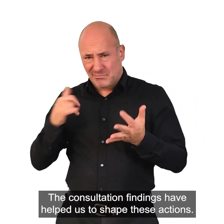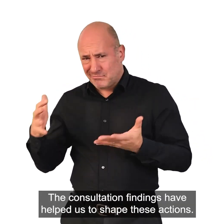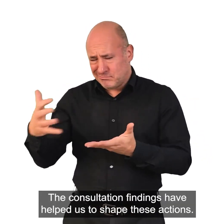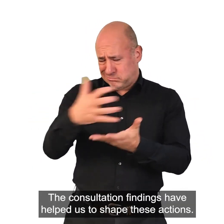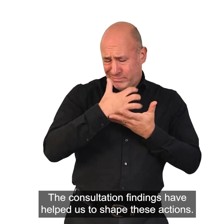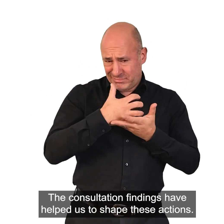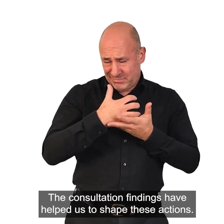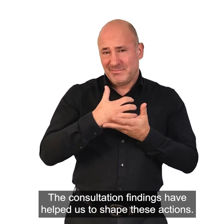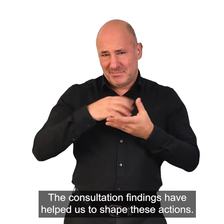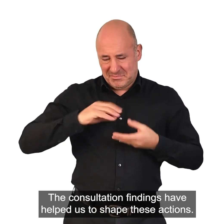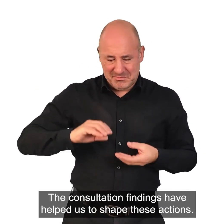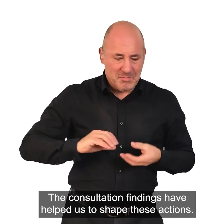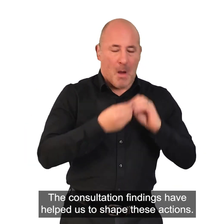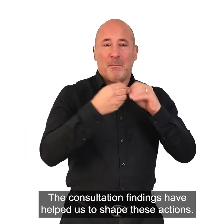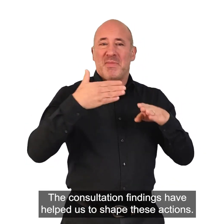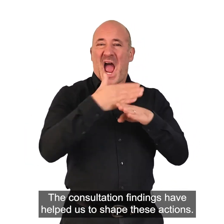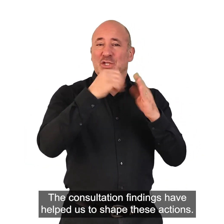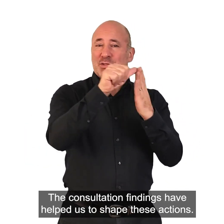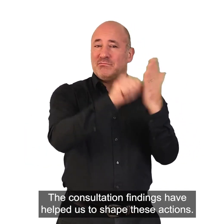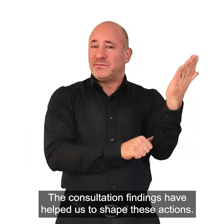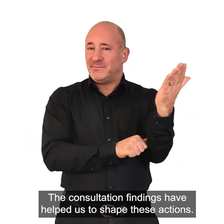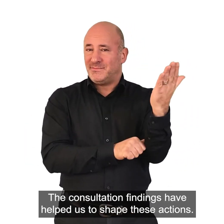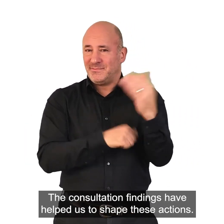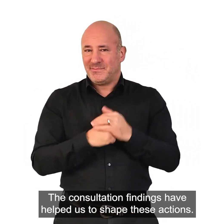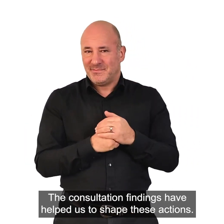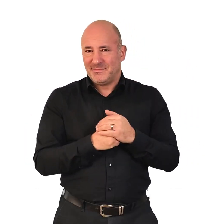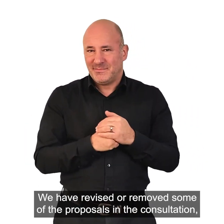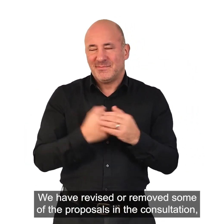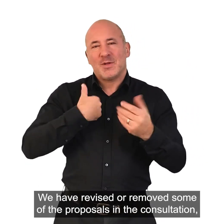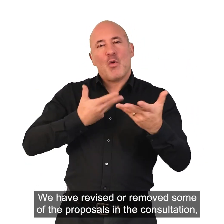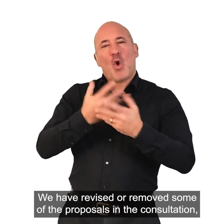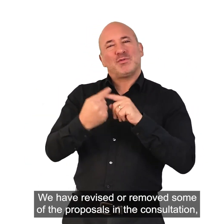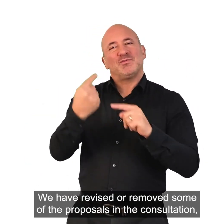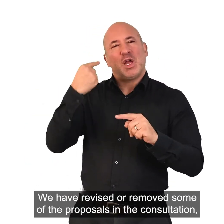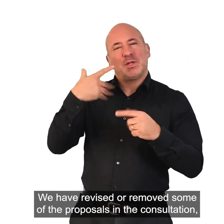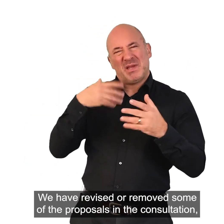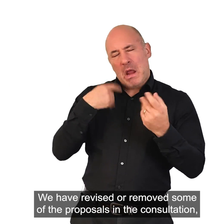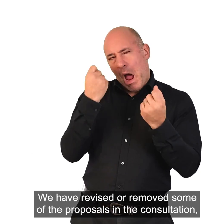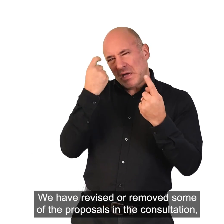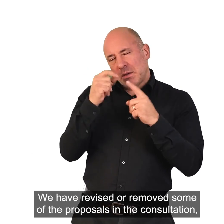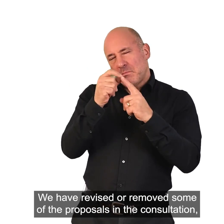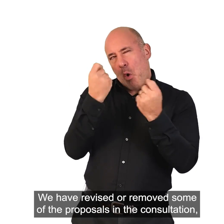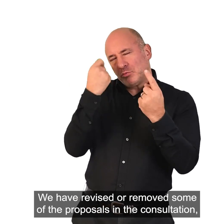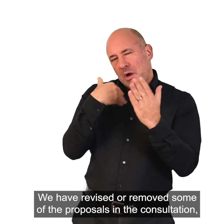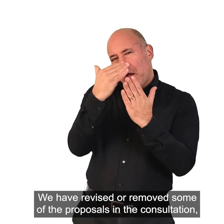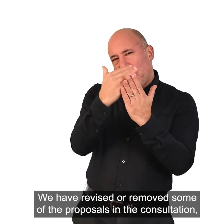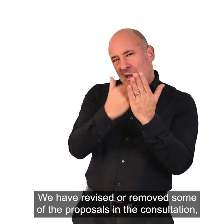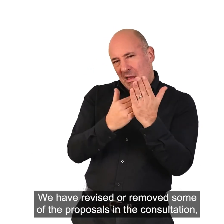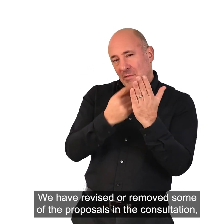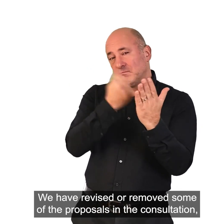The consultation findings have helped us to shape these actions. We have revised or removed some of the proposals in the